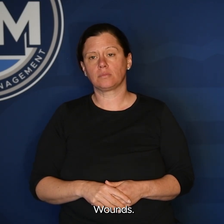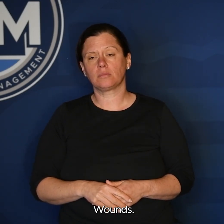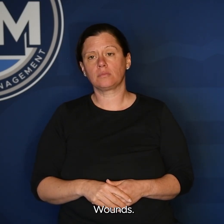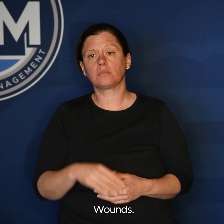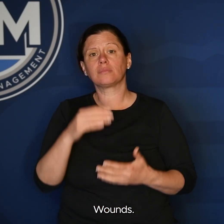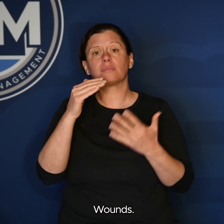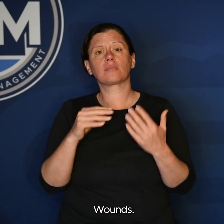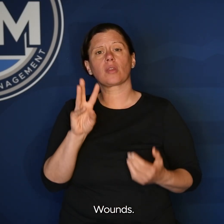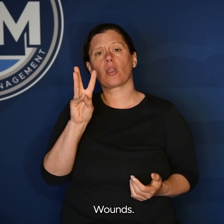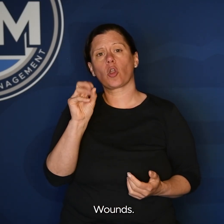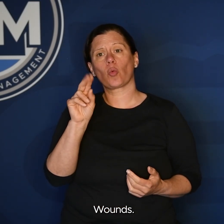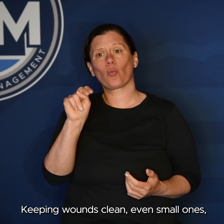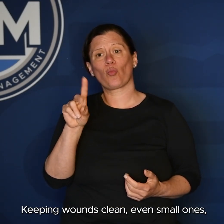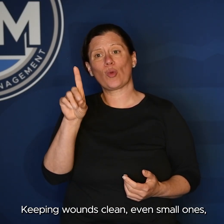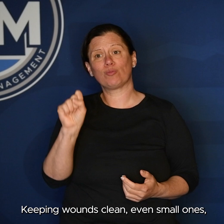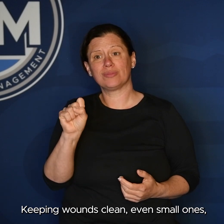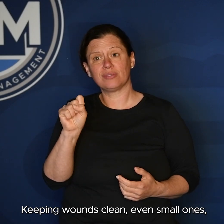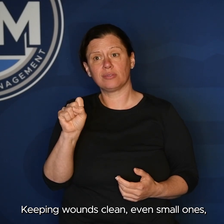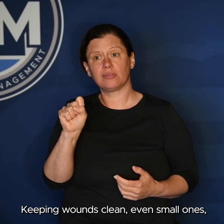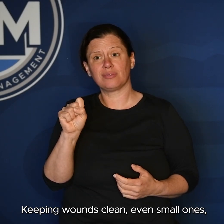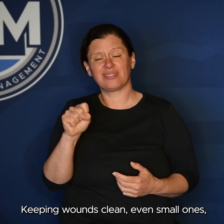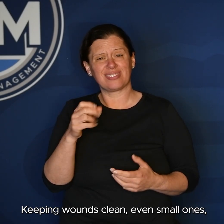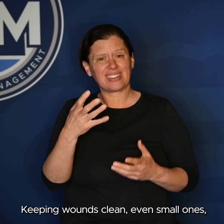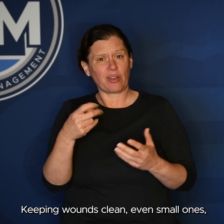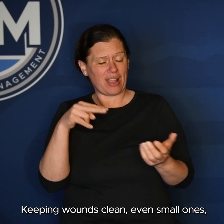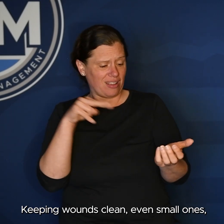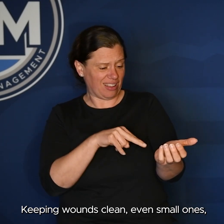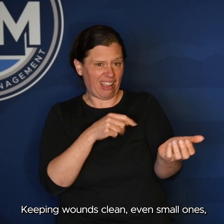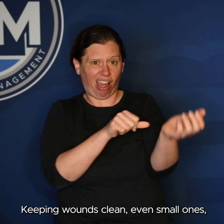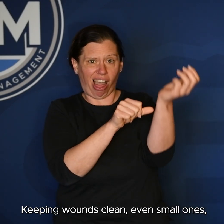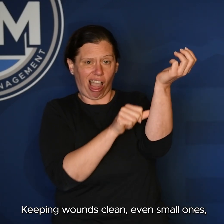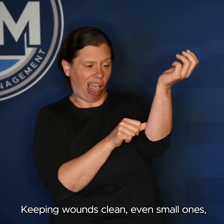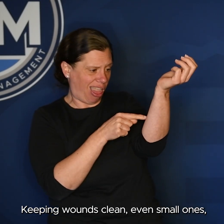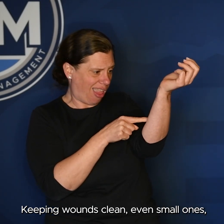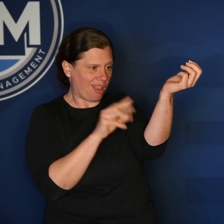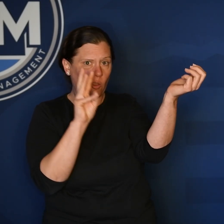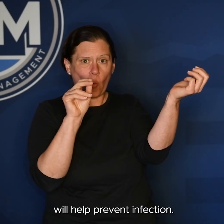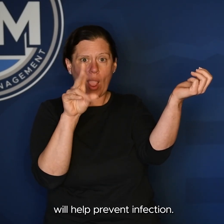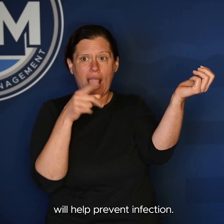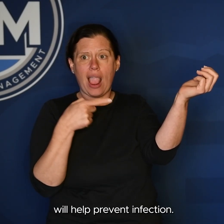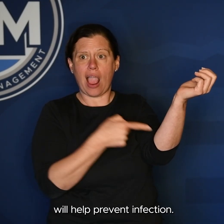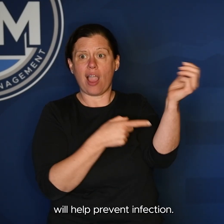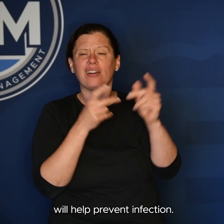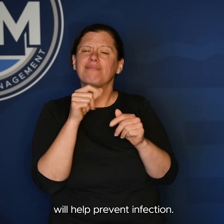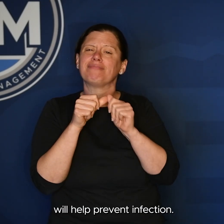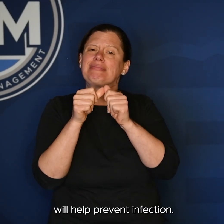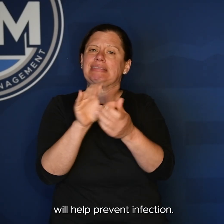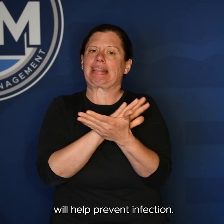Wounds. Keeping wounds clean, even small ones, will help prevent infection.